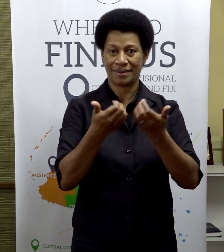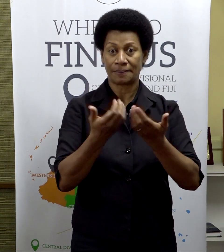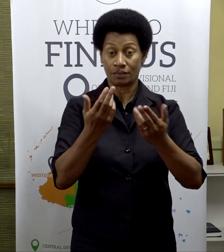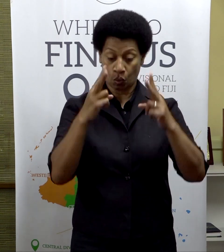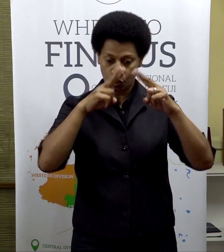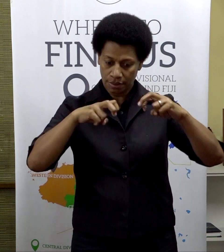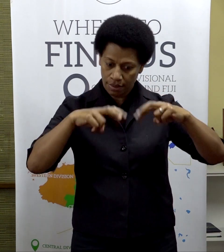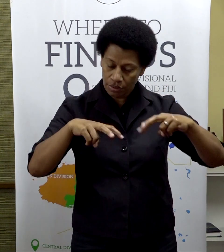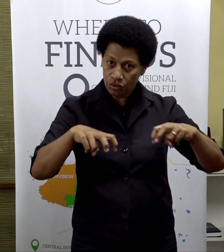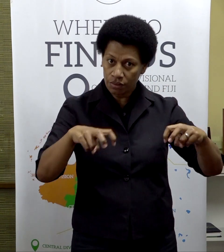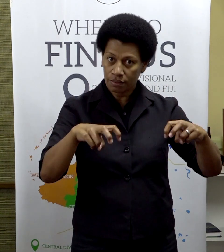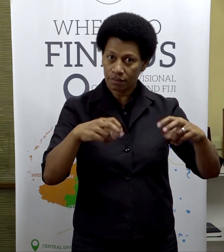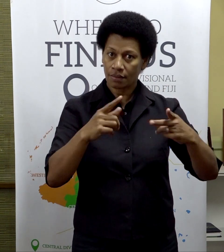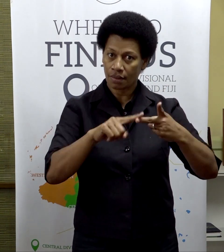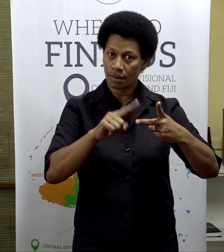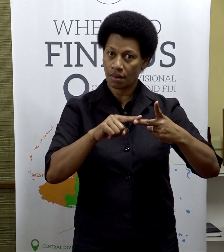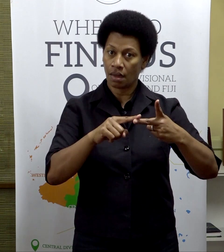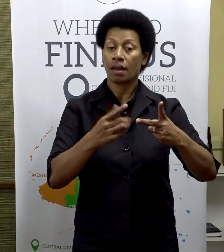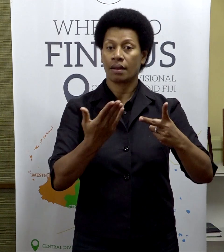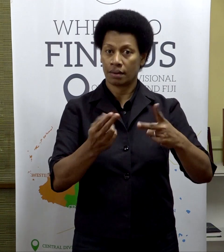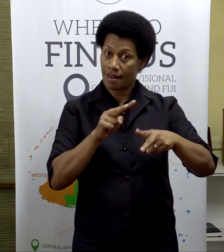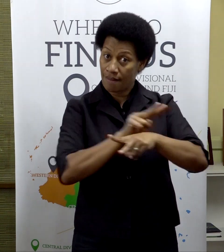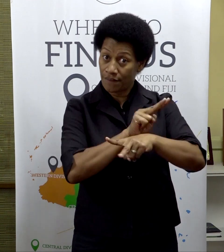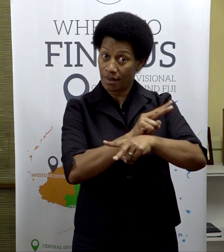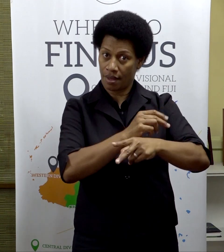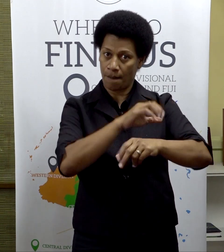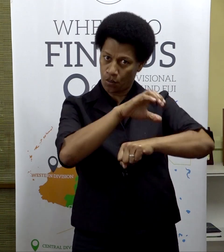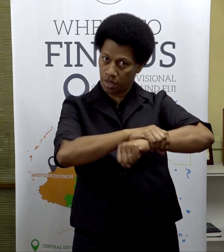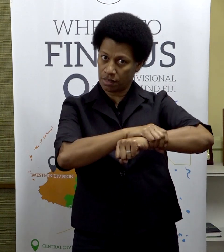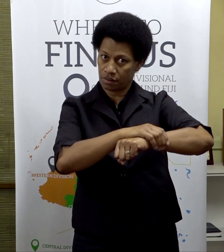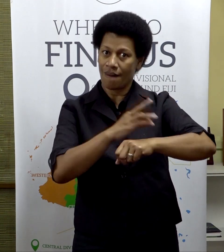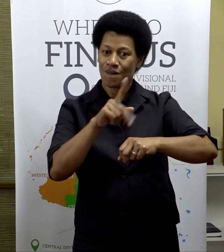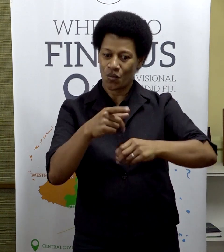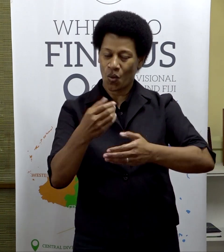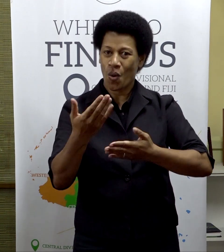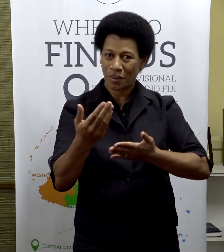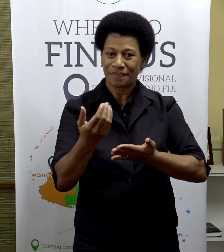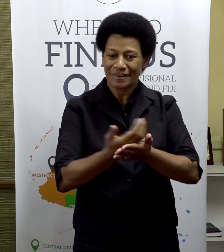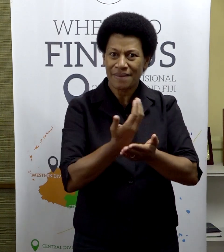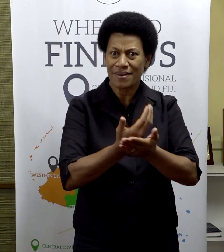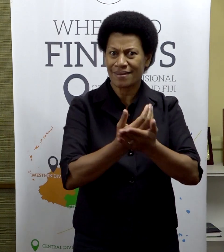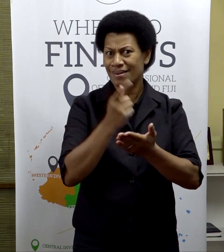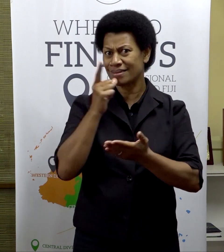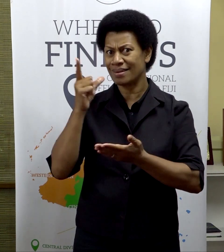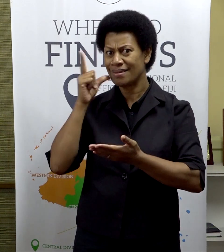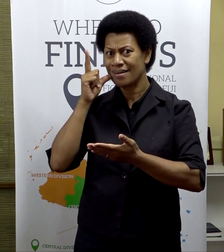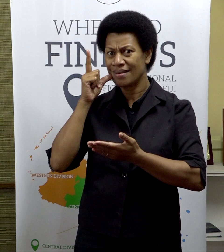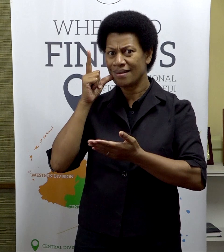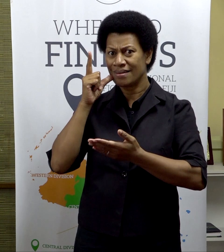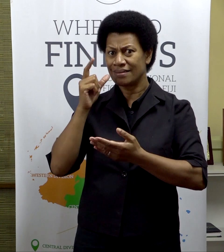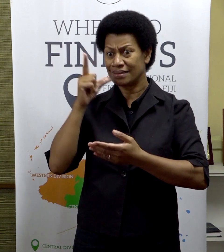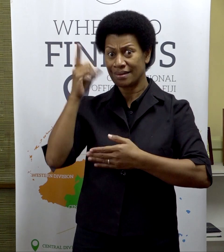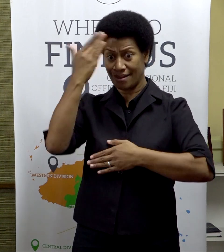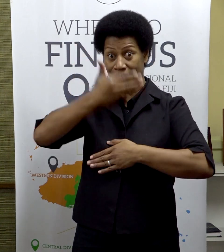Team and the Fiji Police Force for assisting our rescue mission. Last night, Fiji Police Force